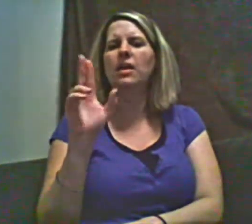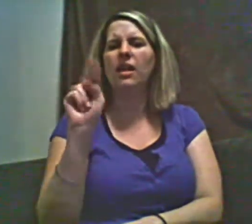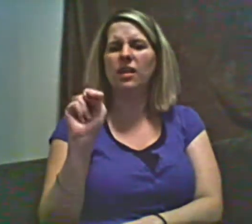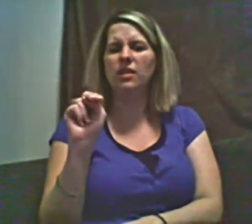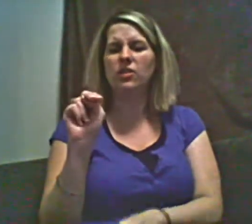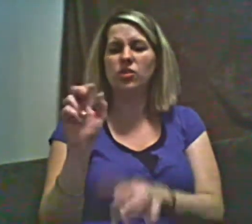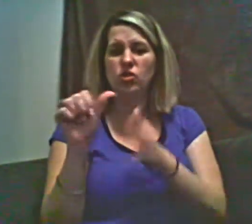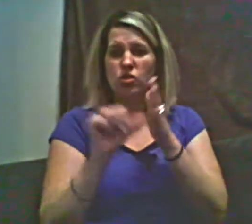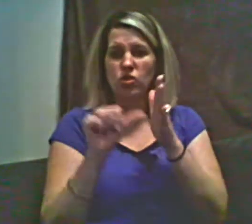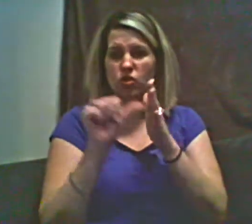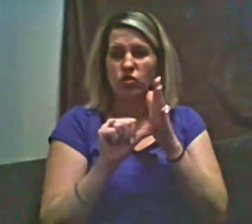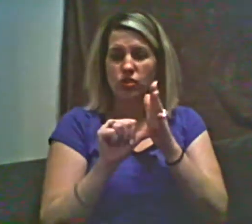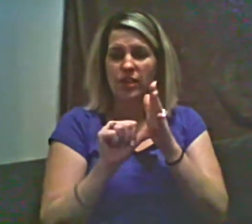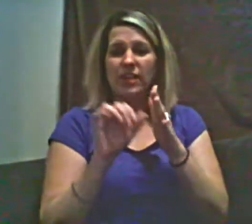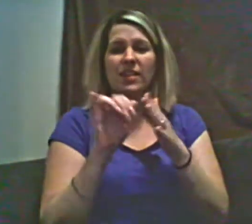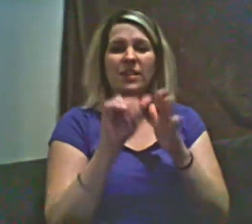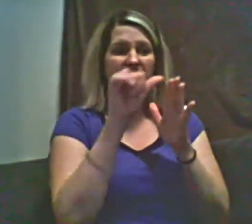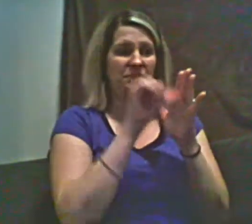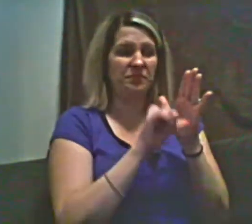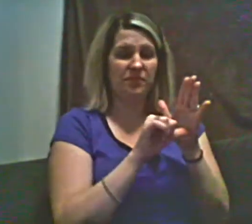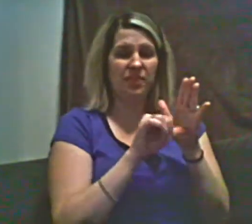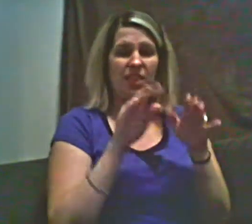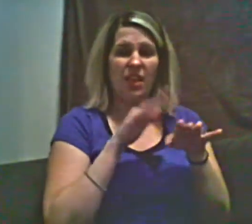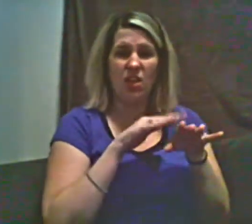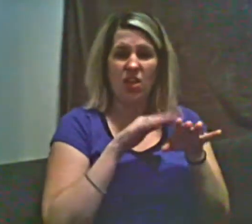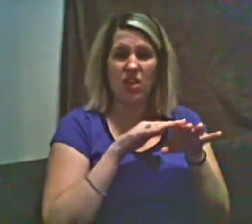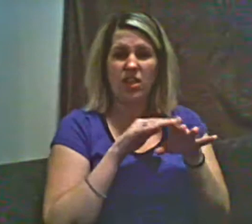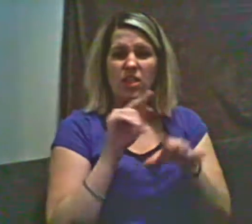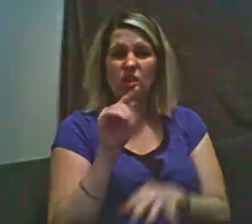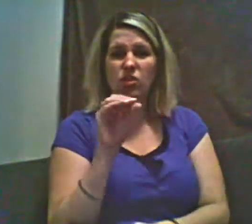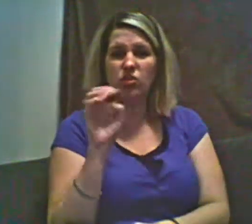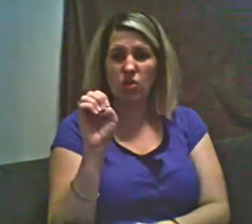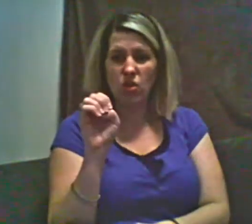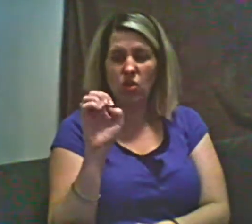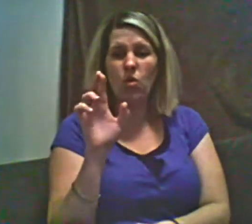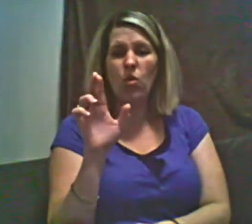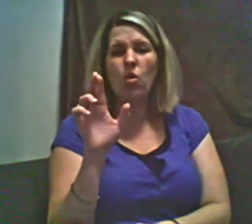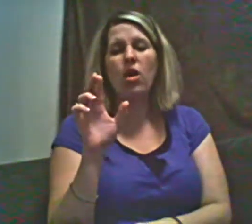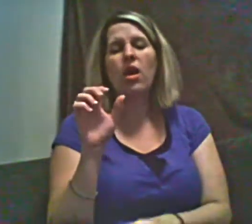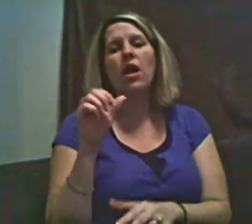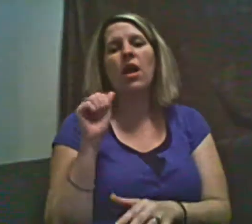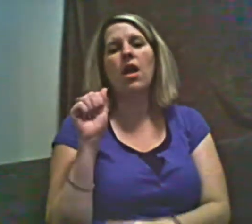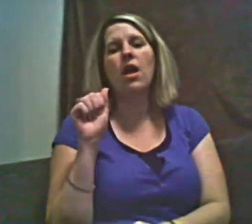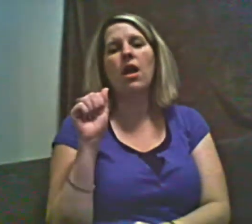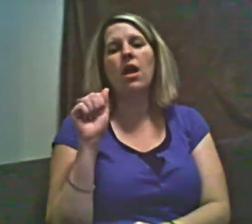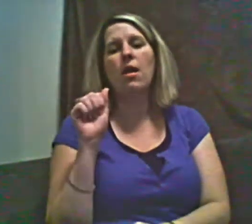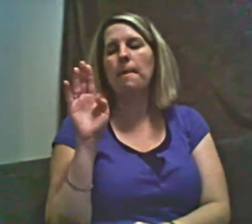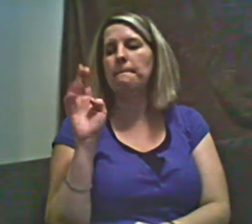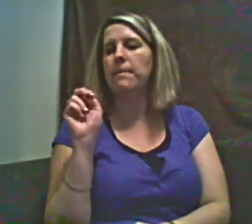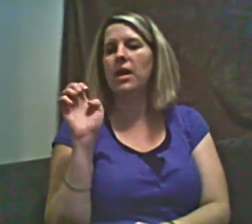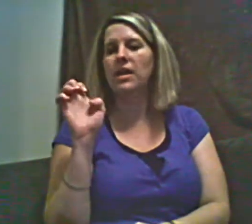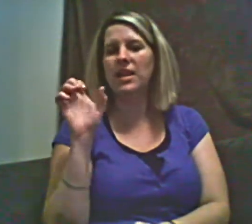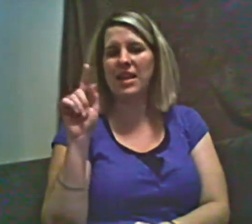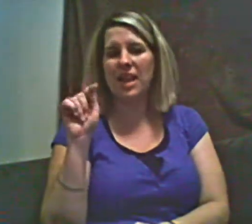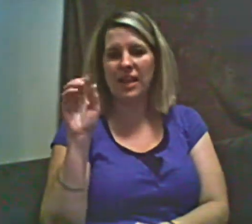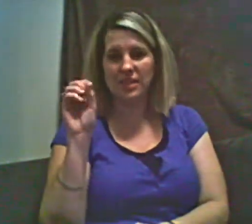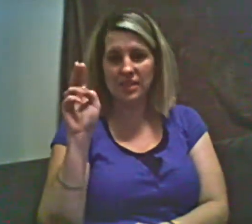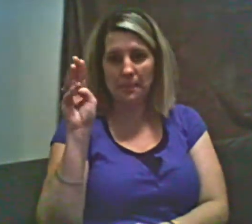doing a bunionectomy, an Austin bunionectomy on the great toe, which is your big toe. And they also treat things